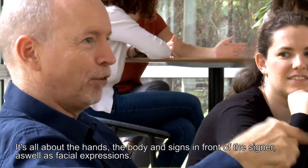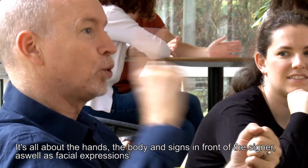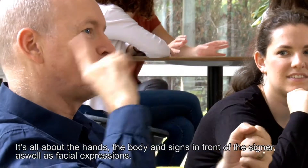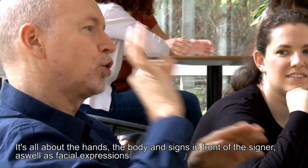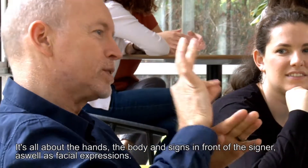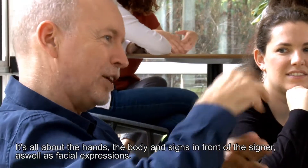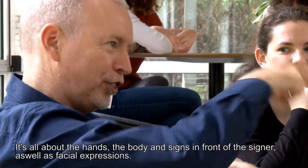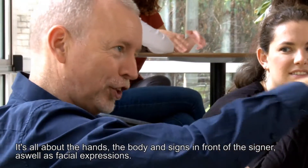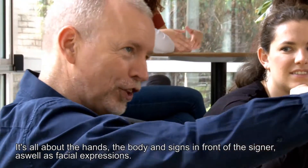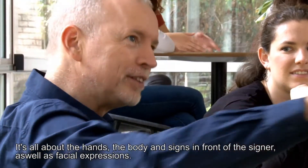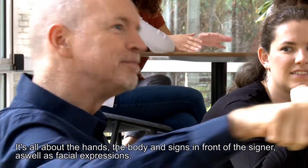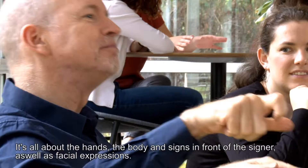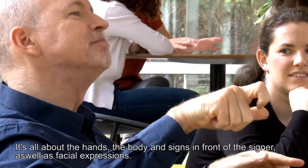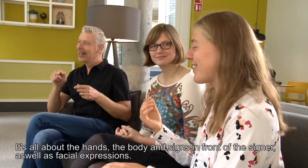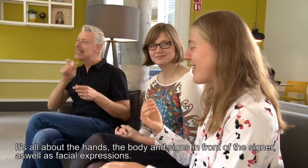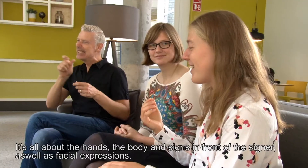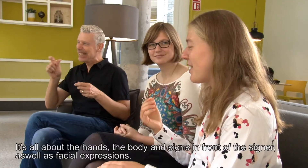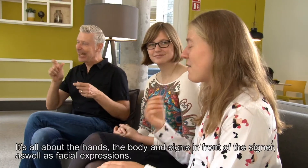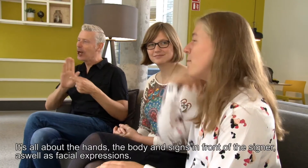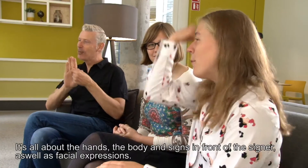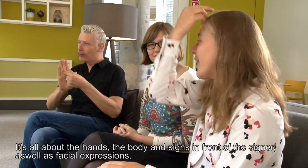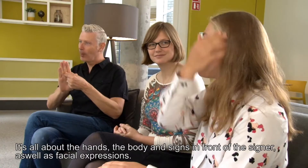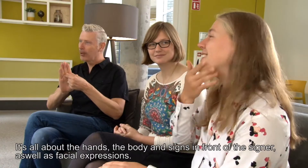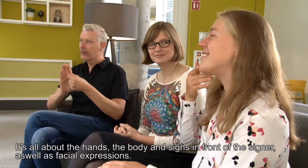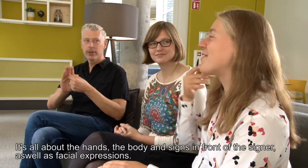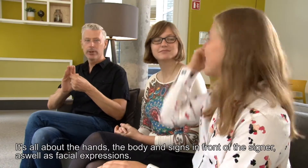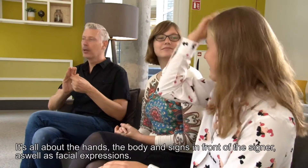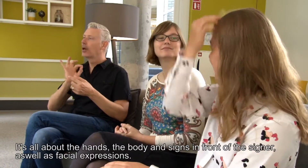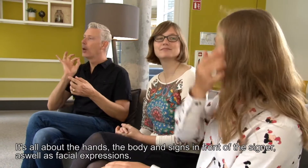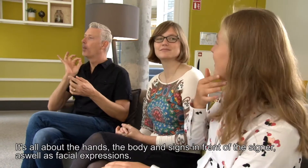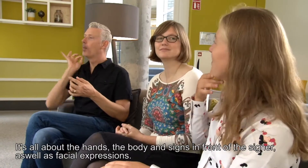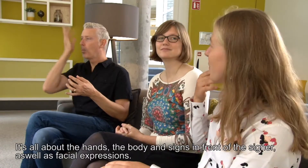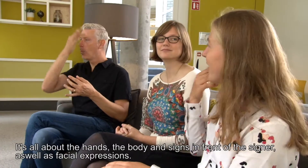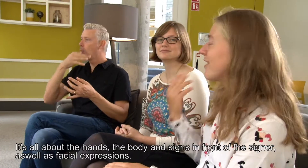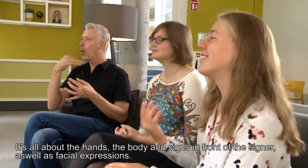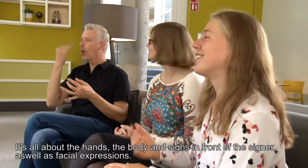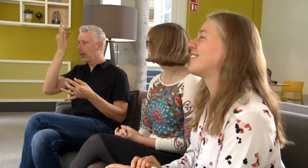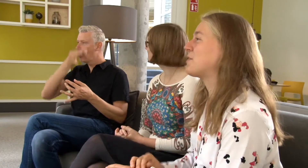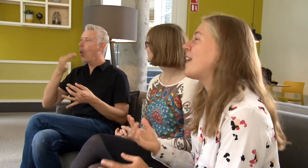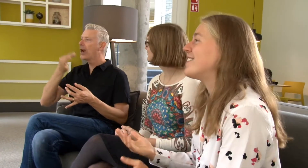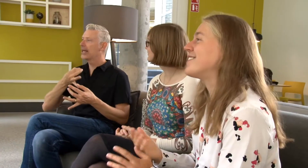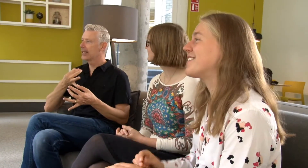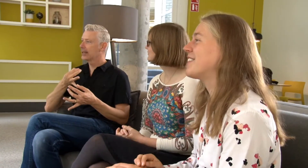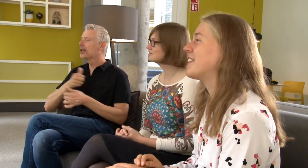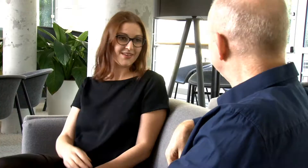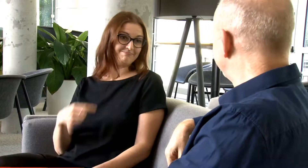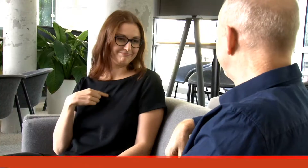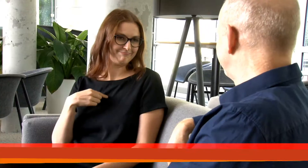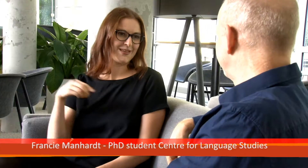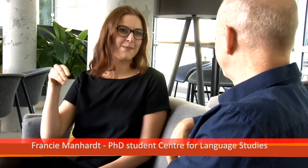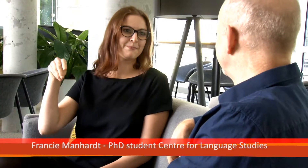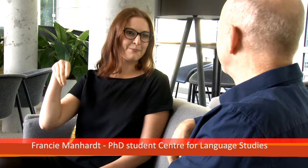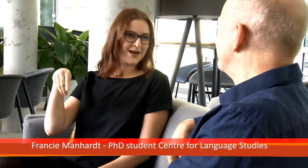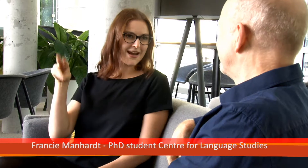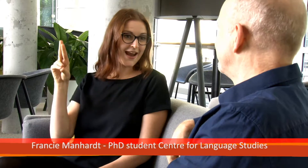see, it's all about the hands, the body, the space in front of the signer, as well as facial expressions.